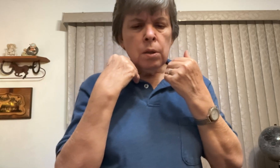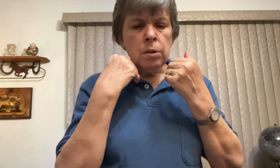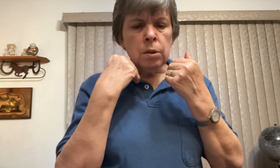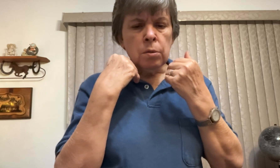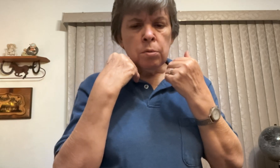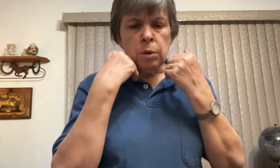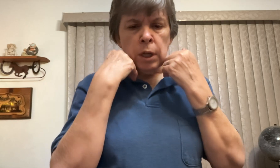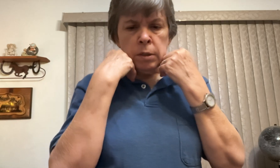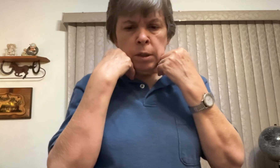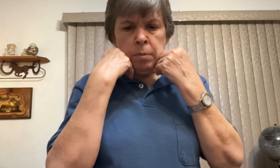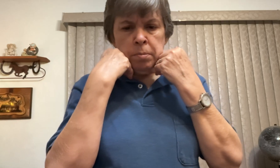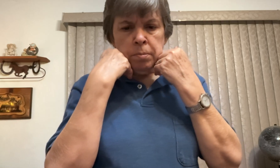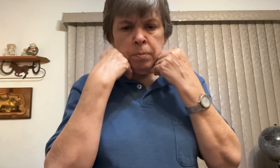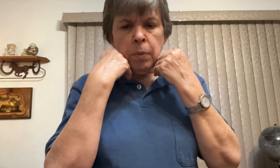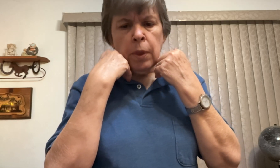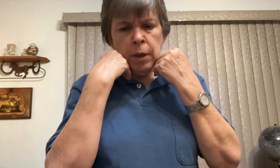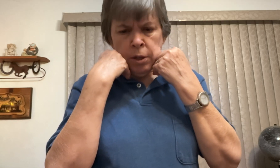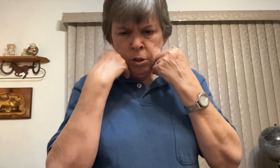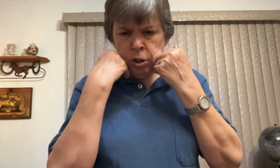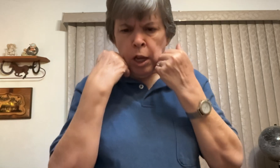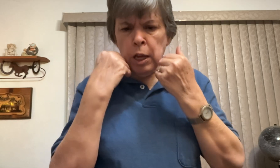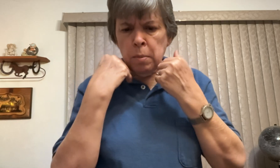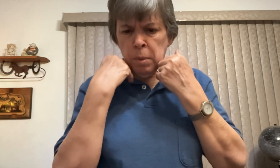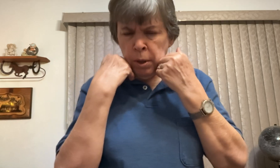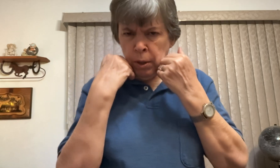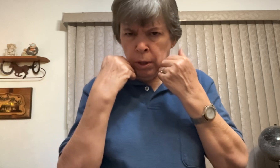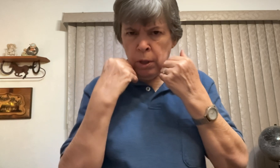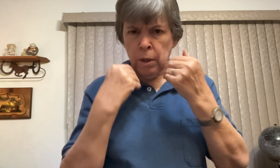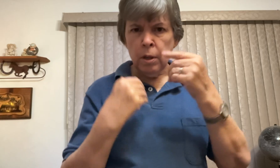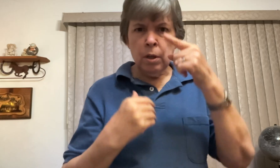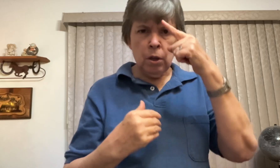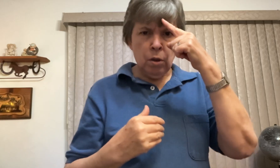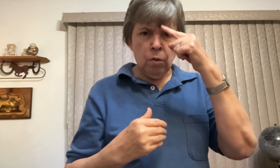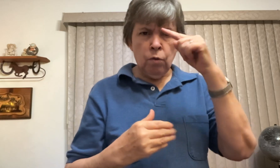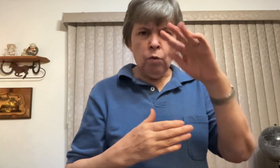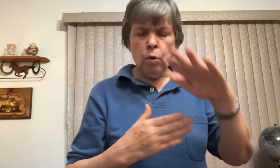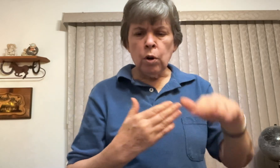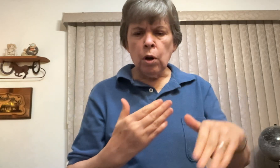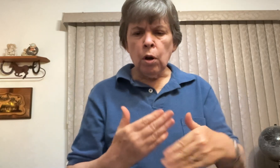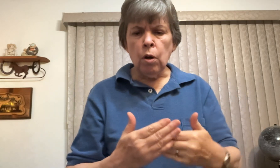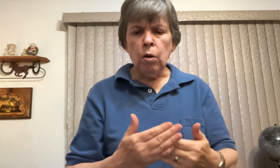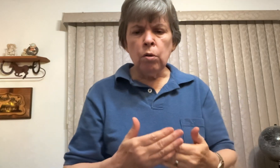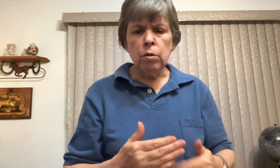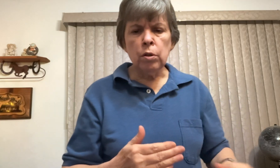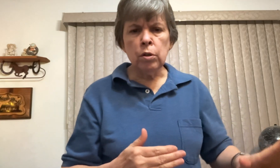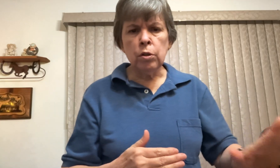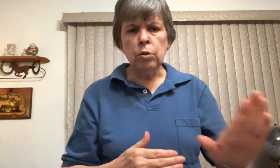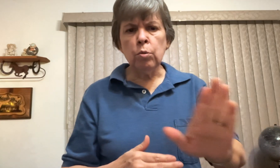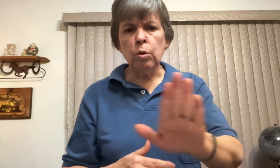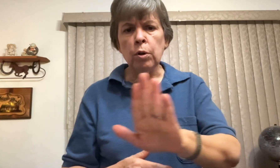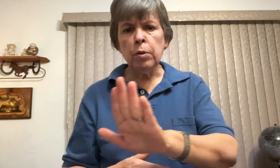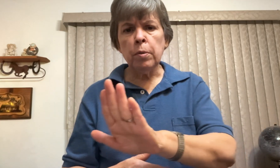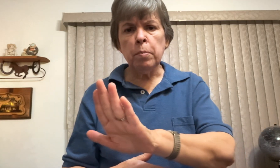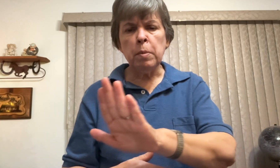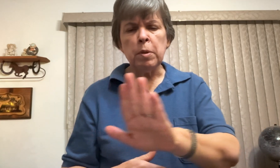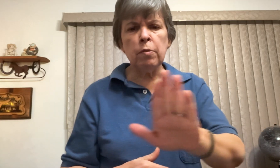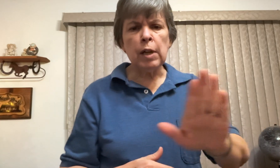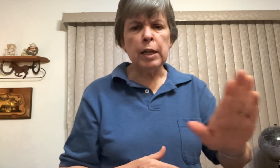So that's shame for all your, remember the flat hand